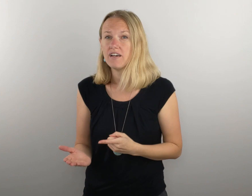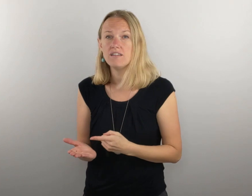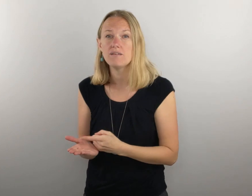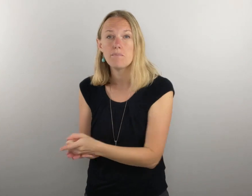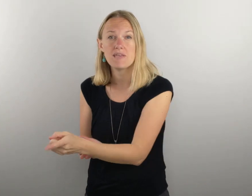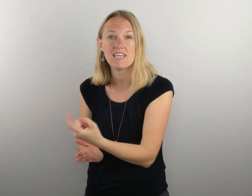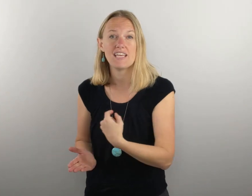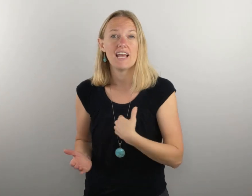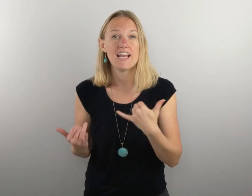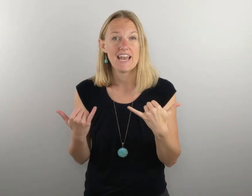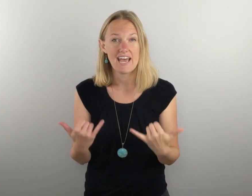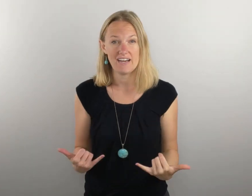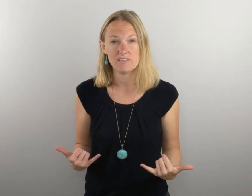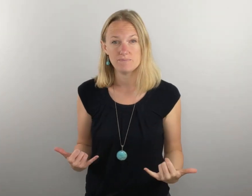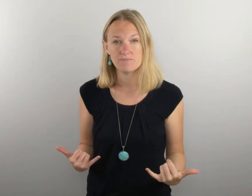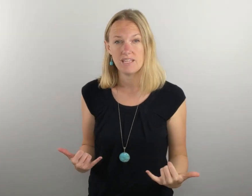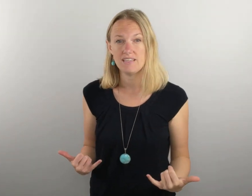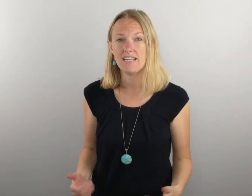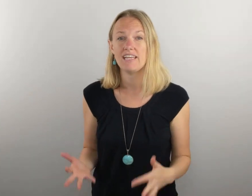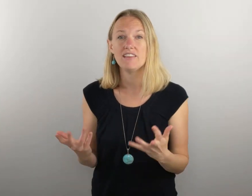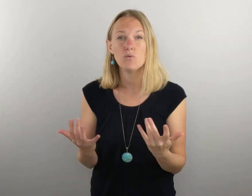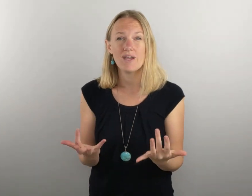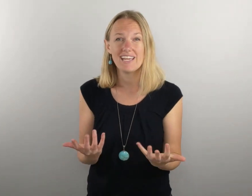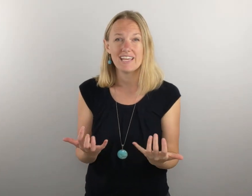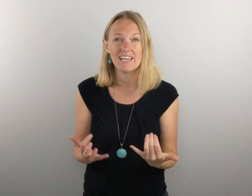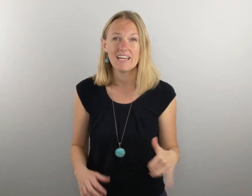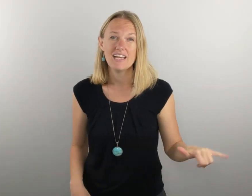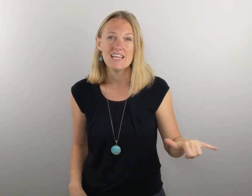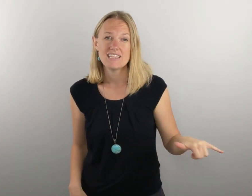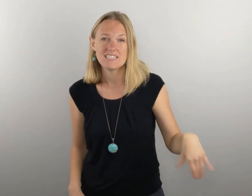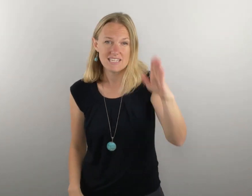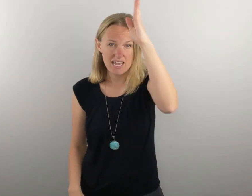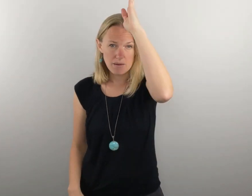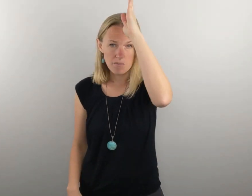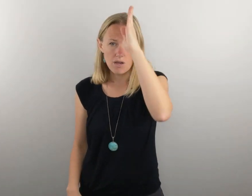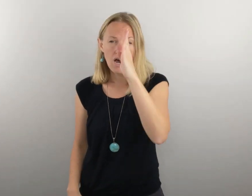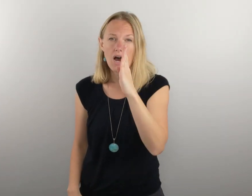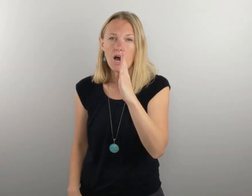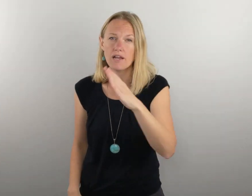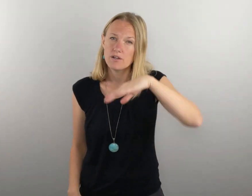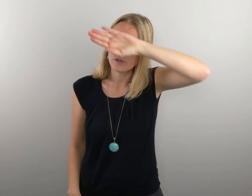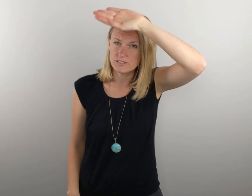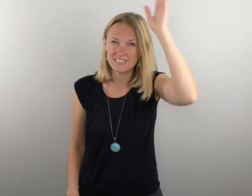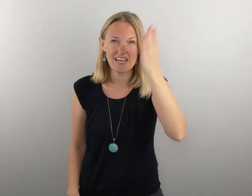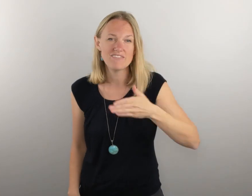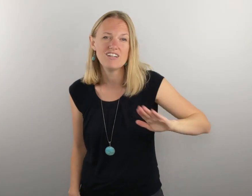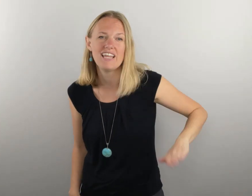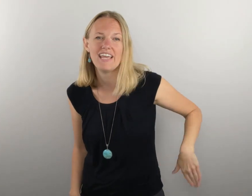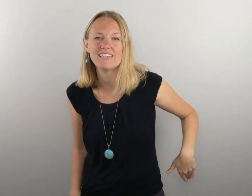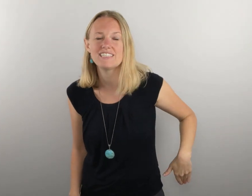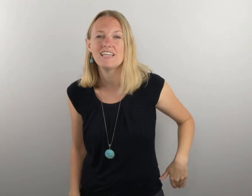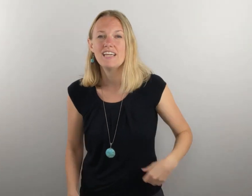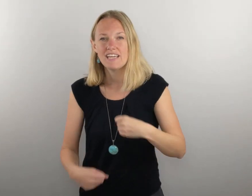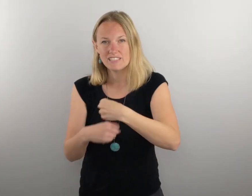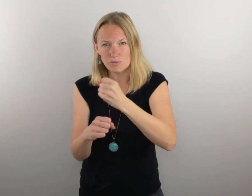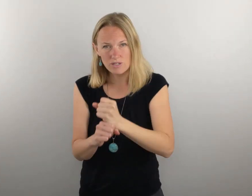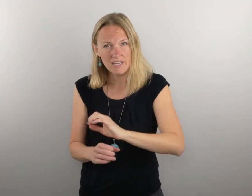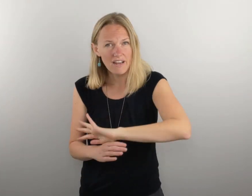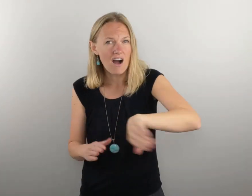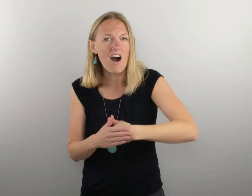fail me now. And then in the waiting, the same God who's never late is working